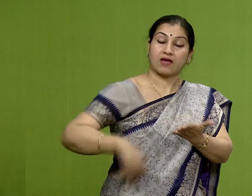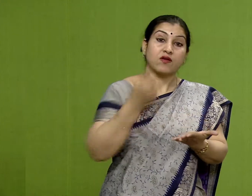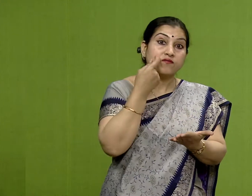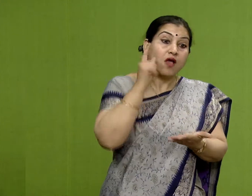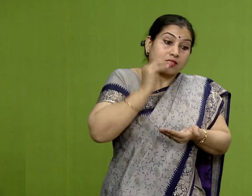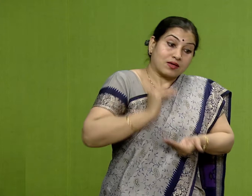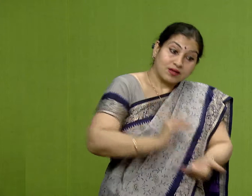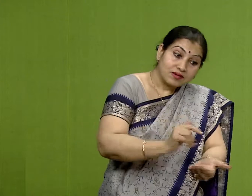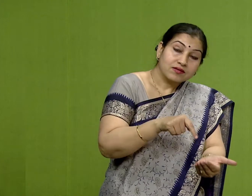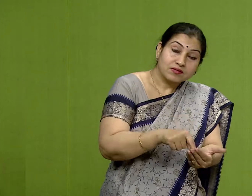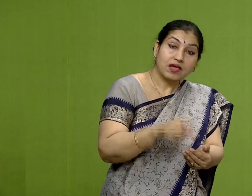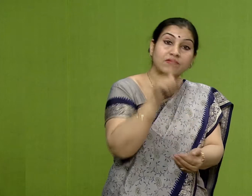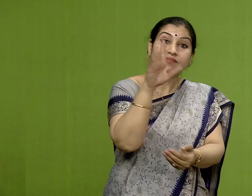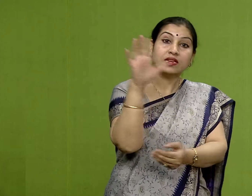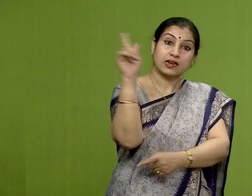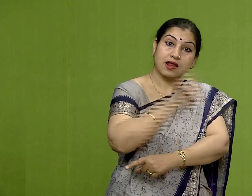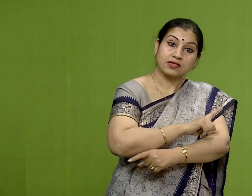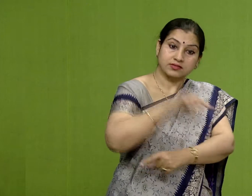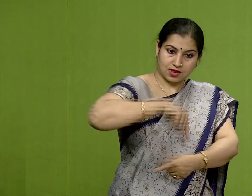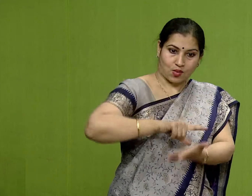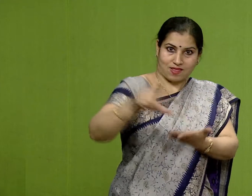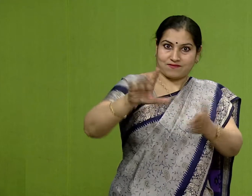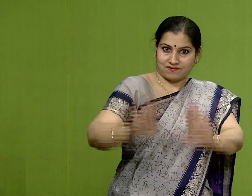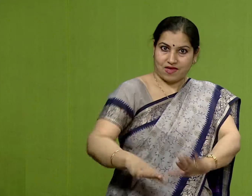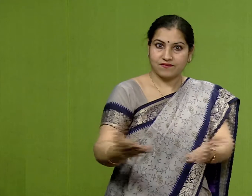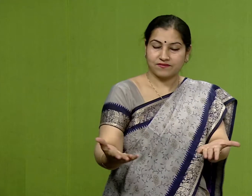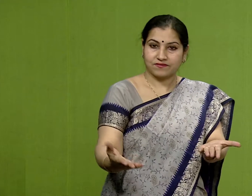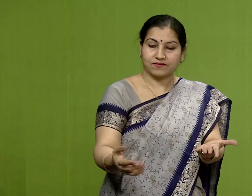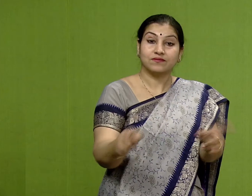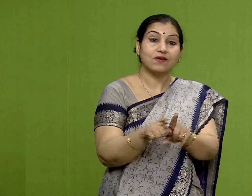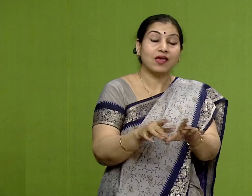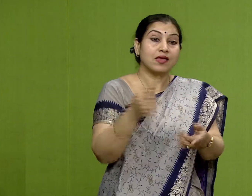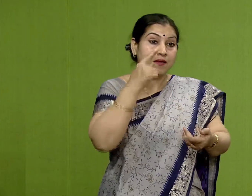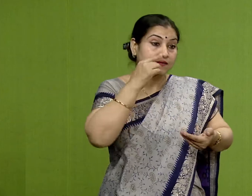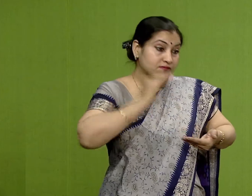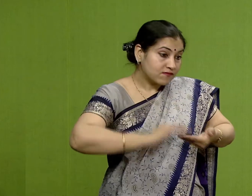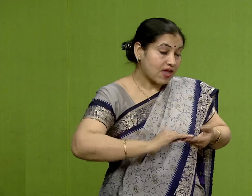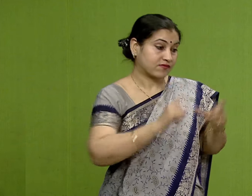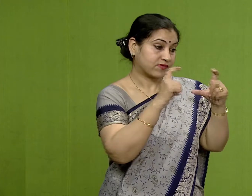leave of 15 days to look after their wives and their baby.